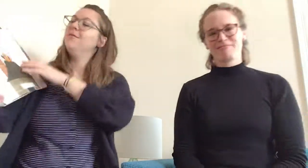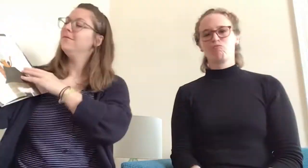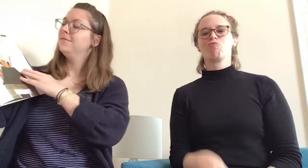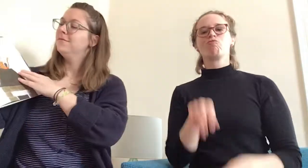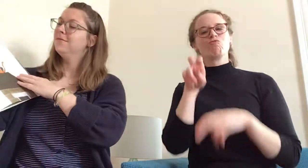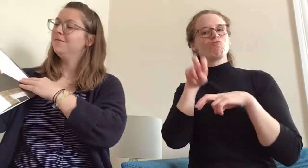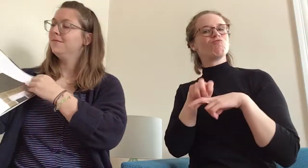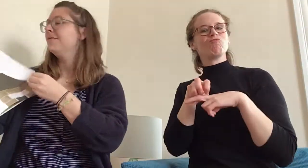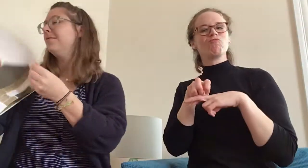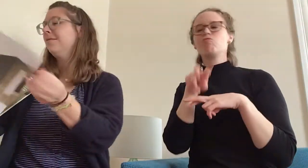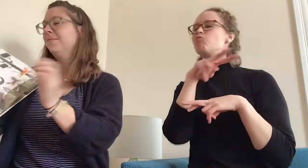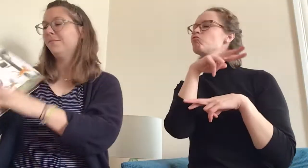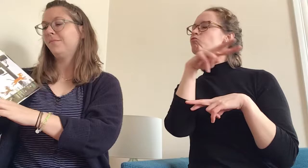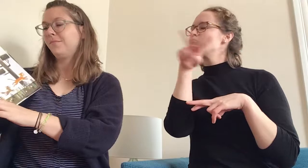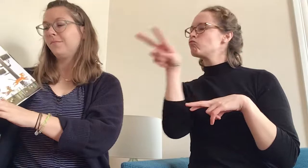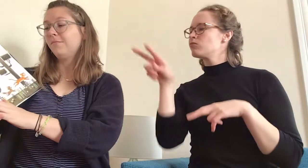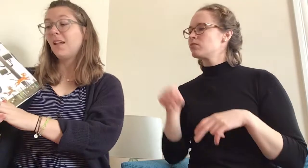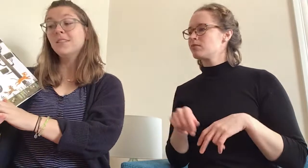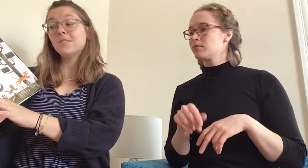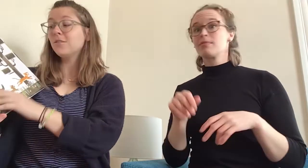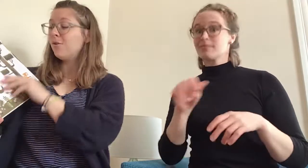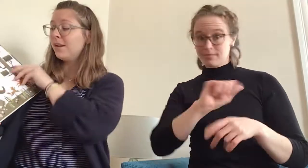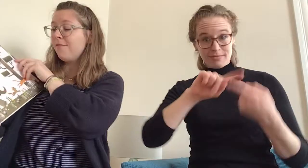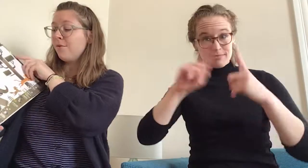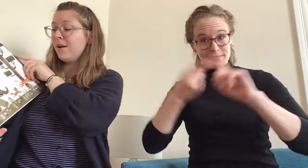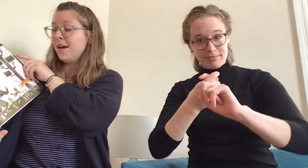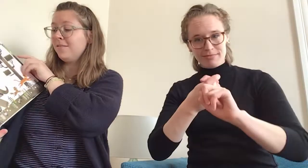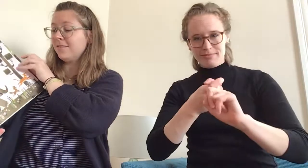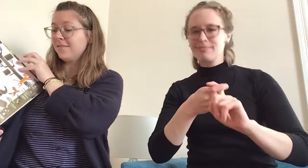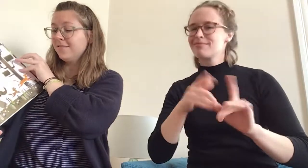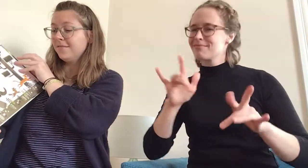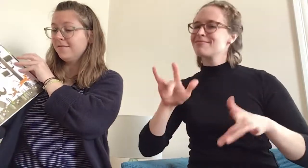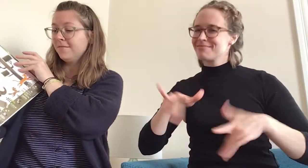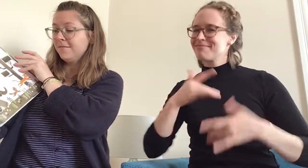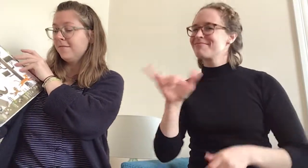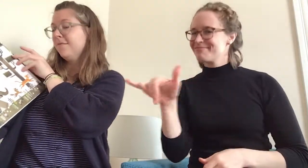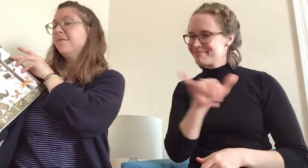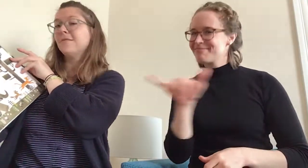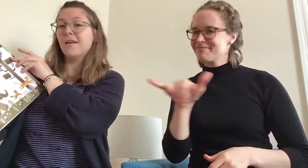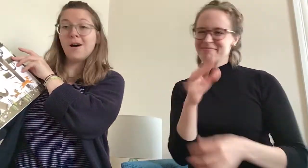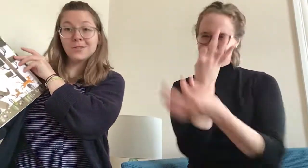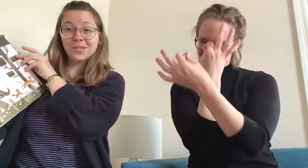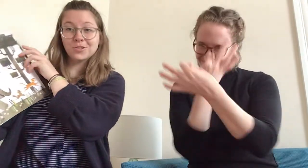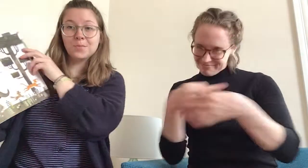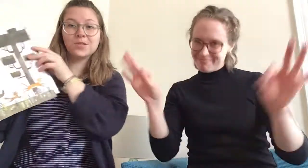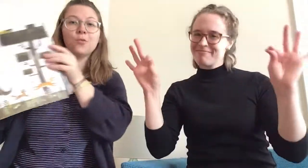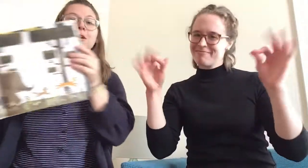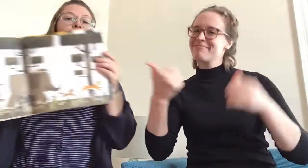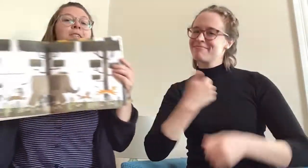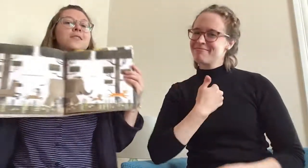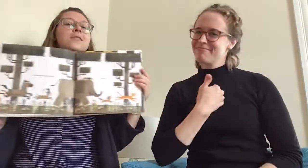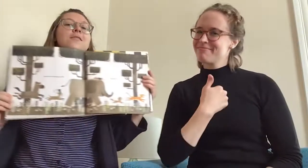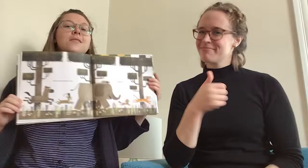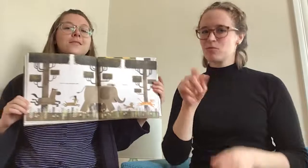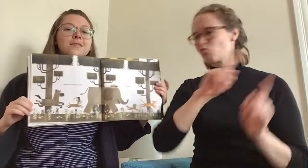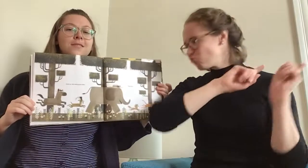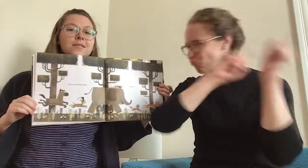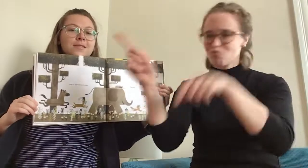Hanging out. And so did everyone else. They all took trips to the